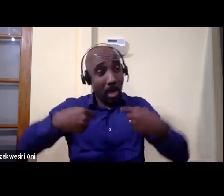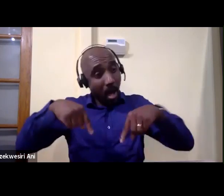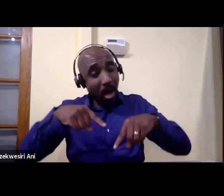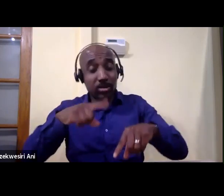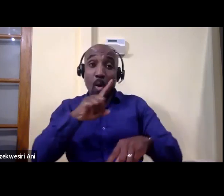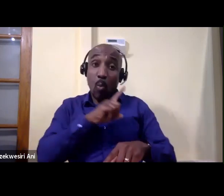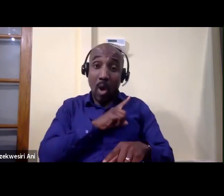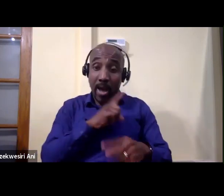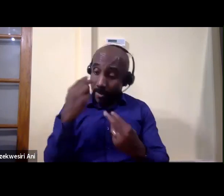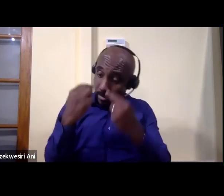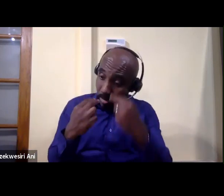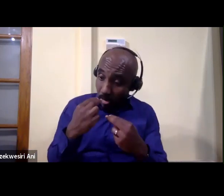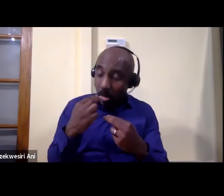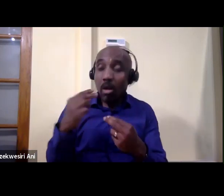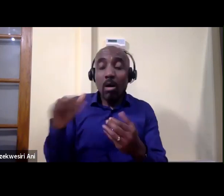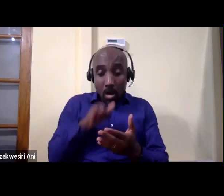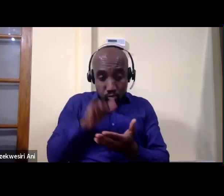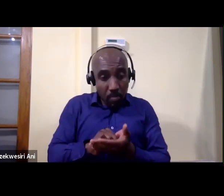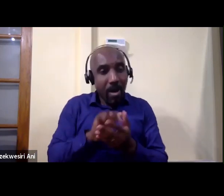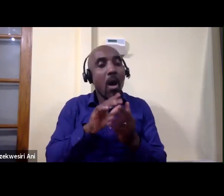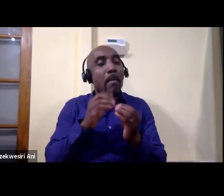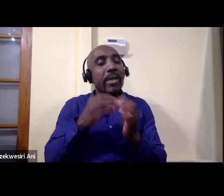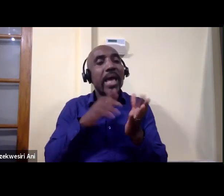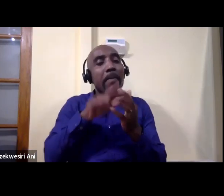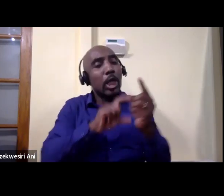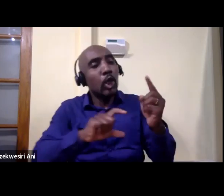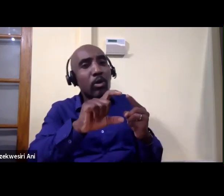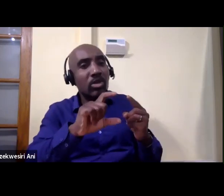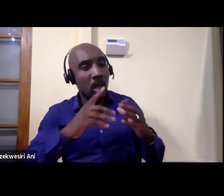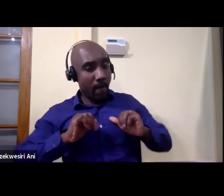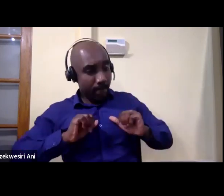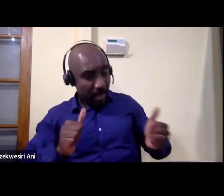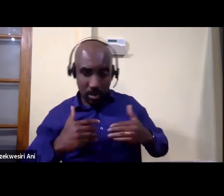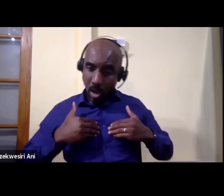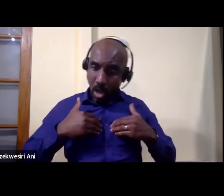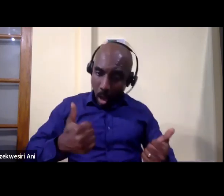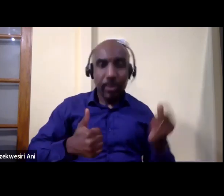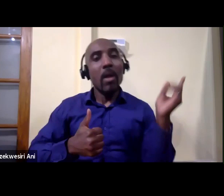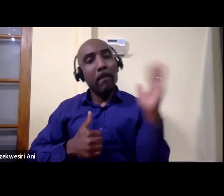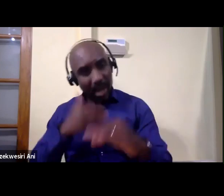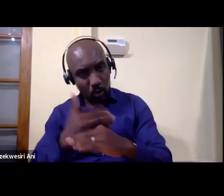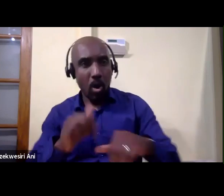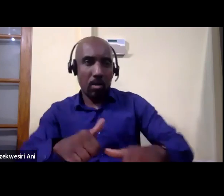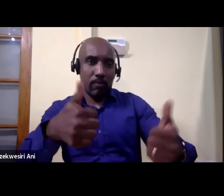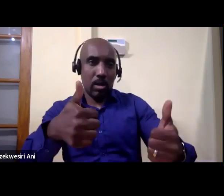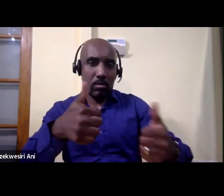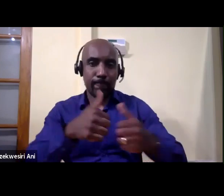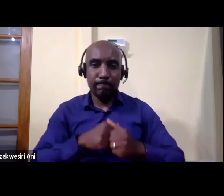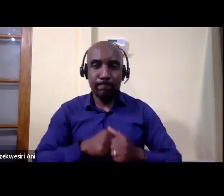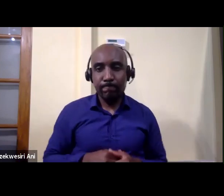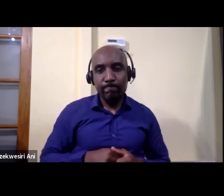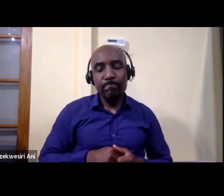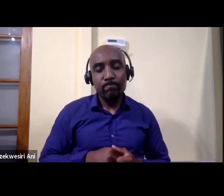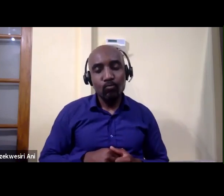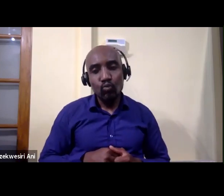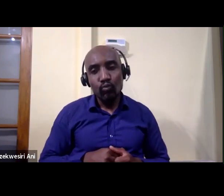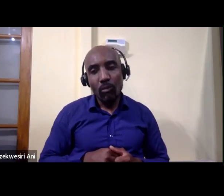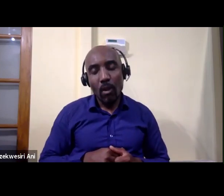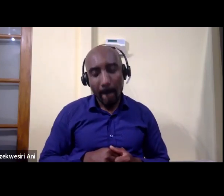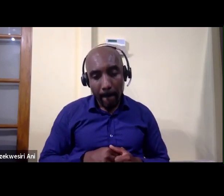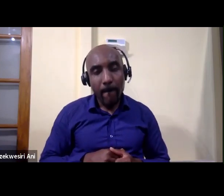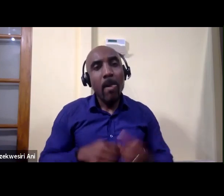run properly among our community. Looking at it, if all the